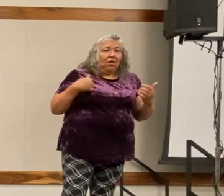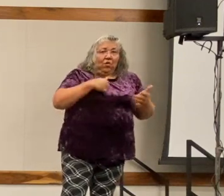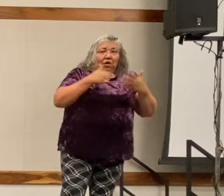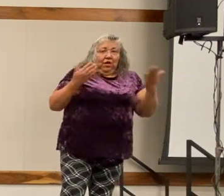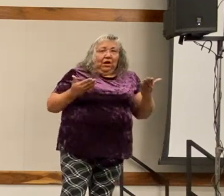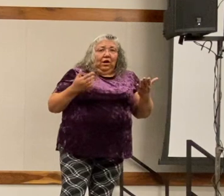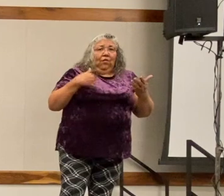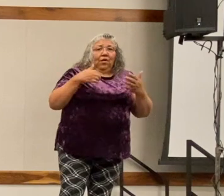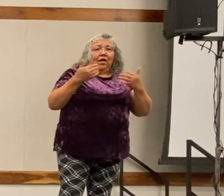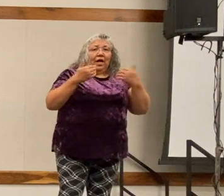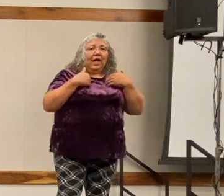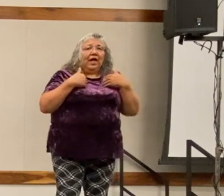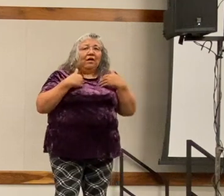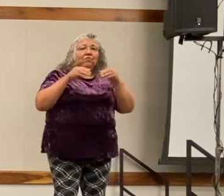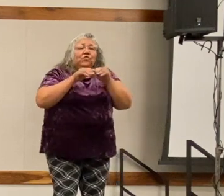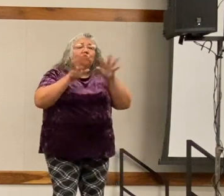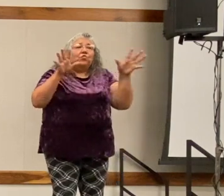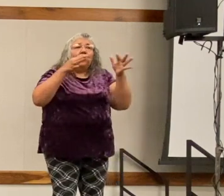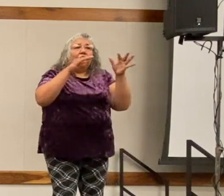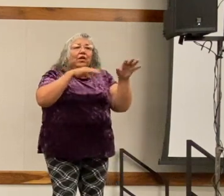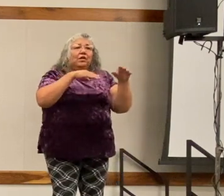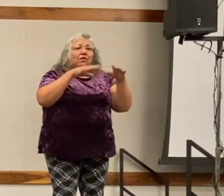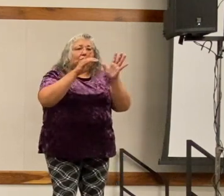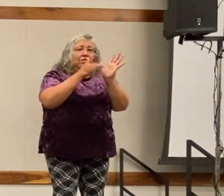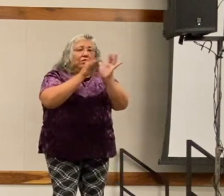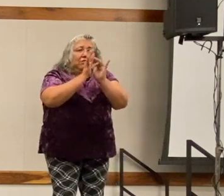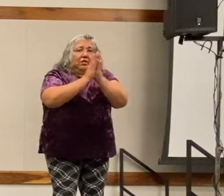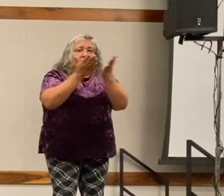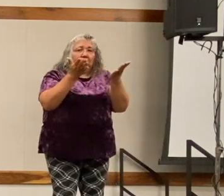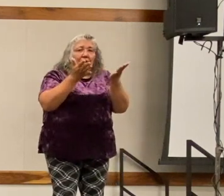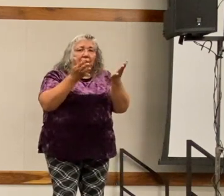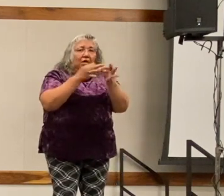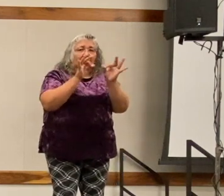going to have them spread the gospel and talk about